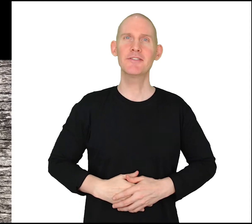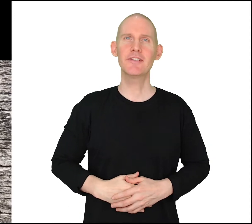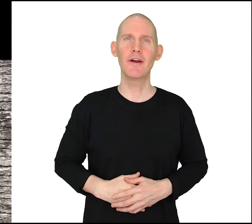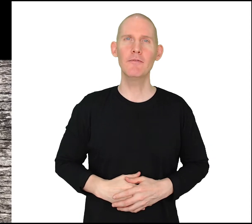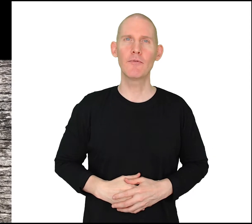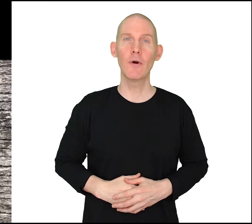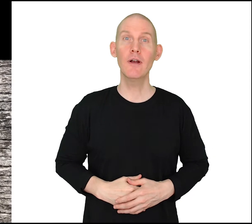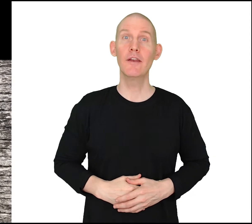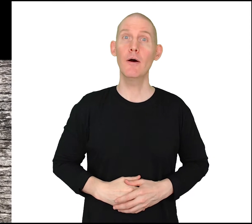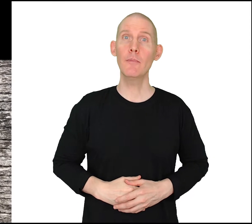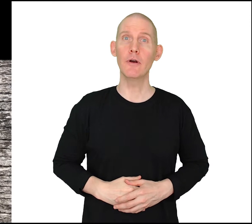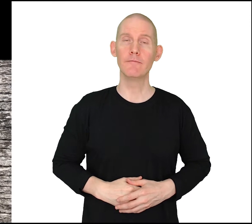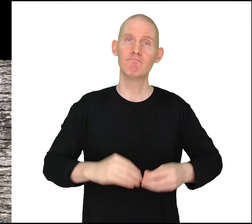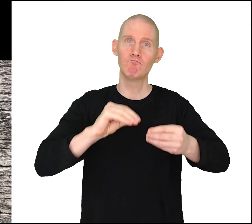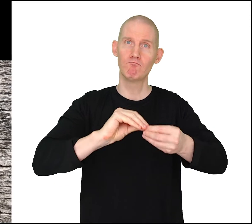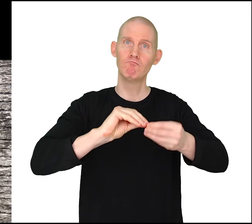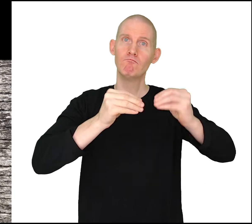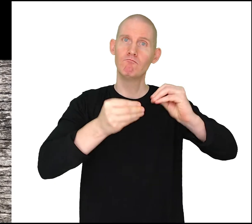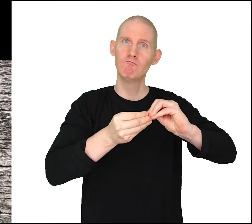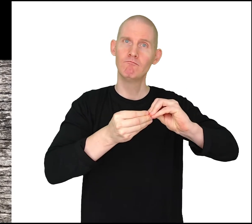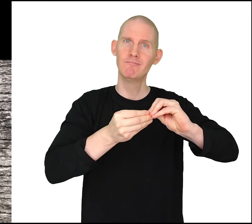Here is the sign for number.